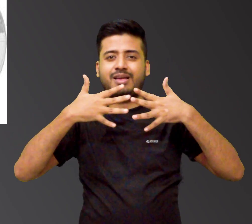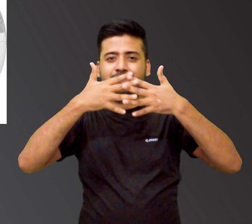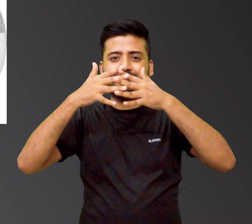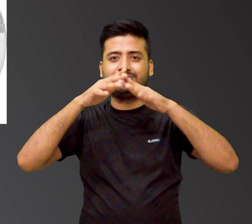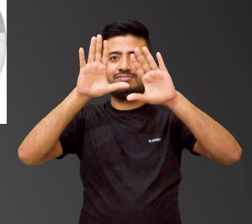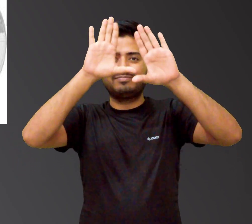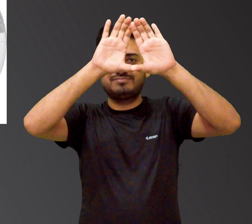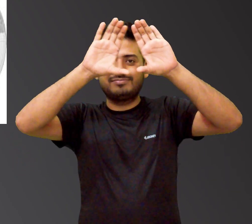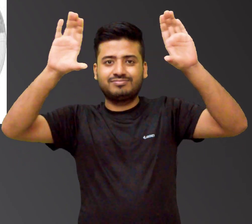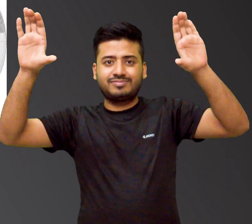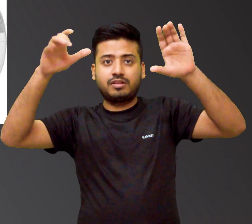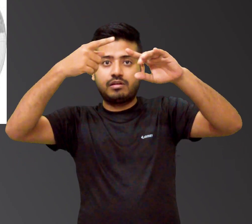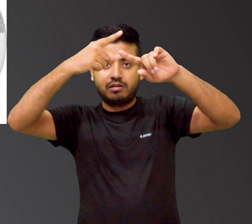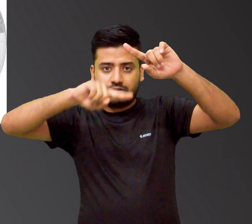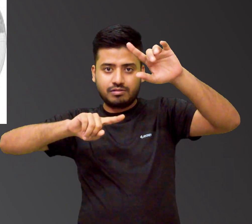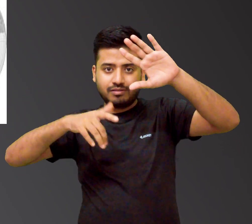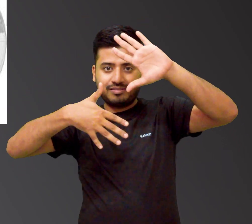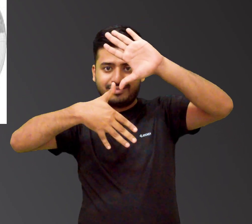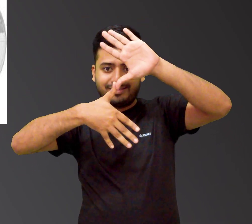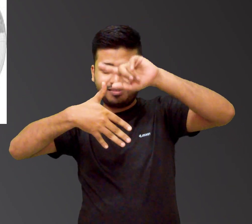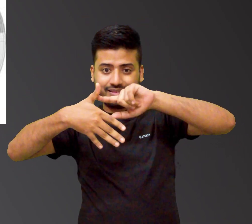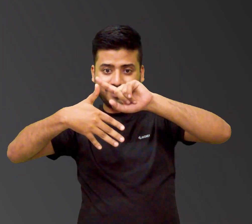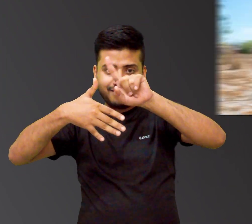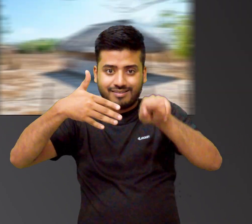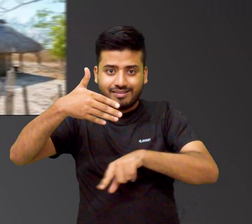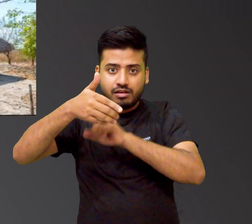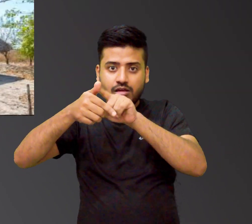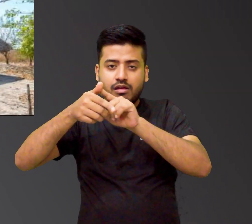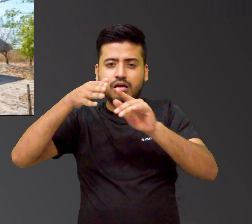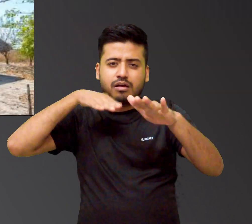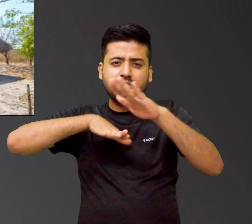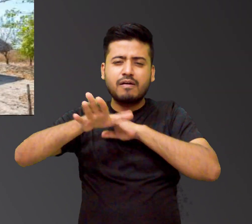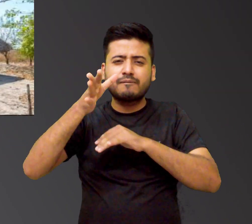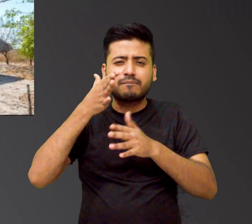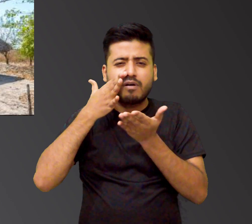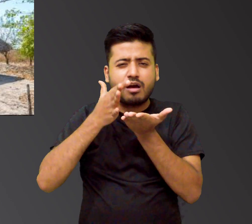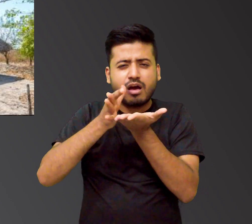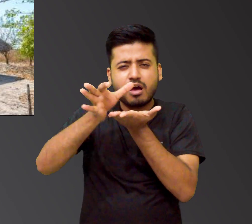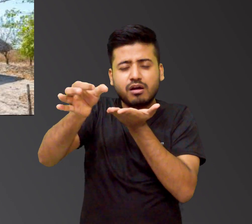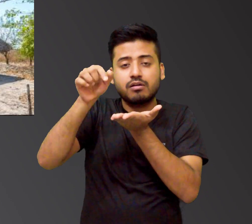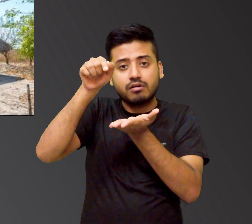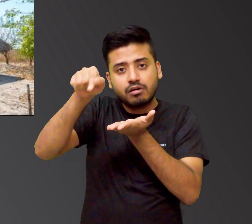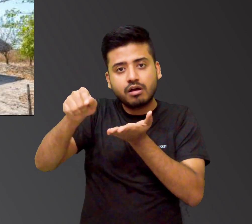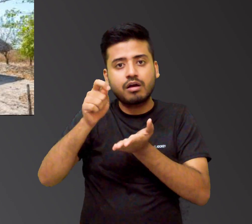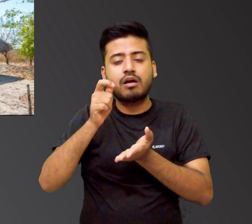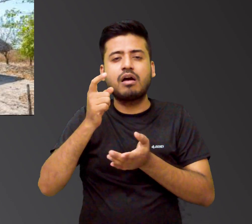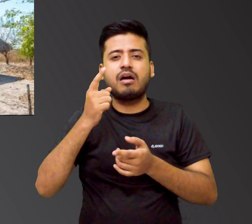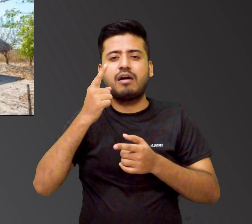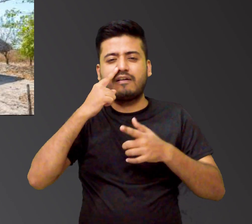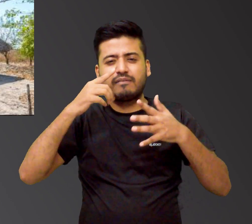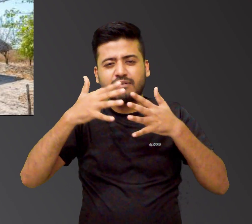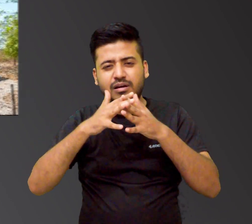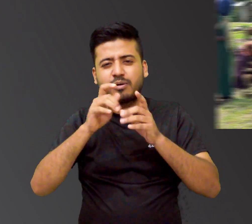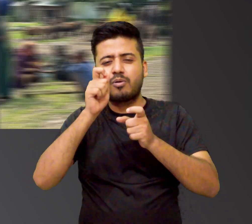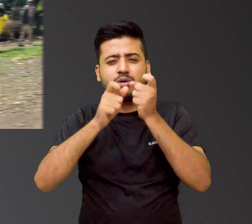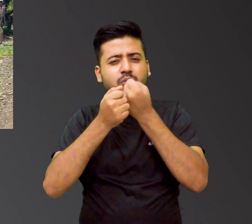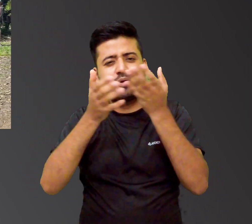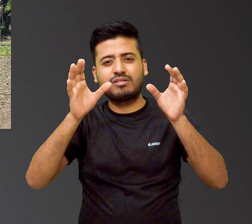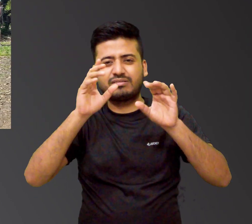could be used to trigger fermentation process in corn and other grains. Dialin enzymes in human saliva are a fermentation agent that assists